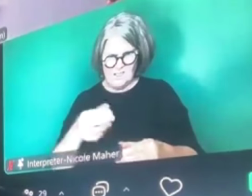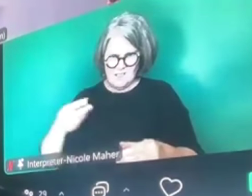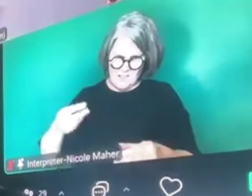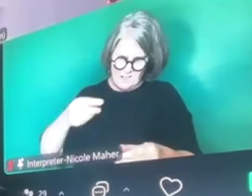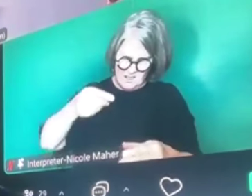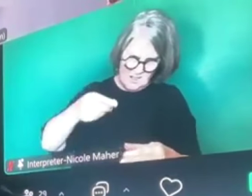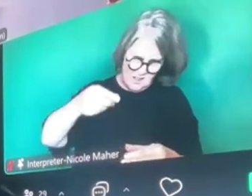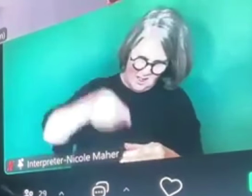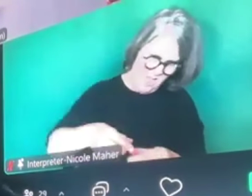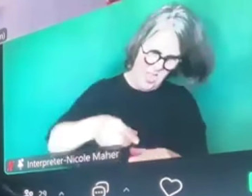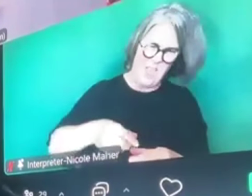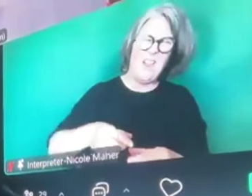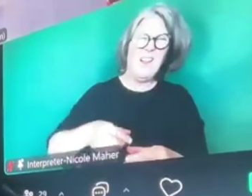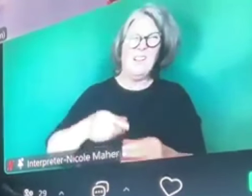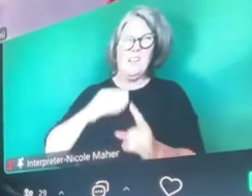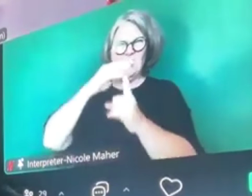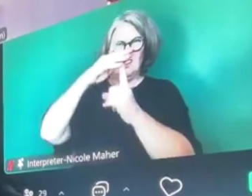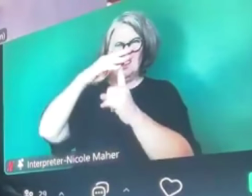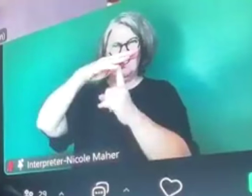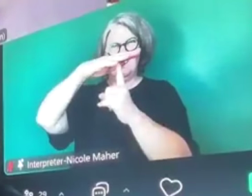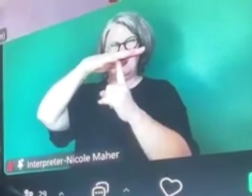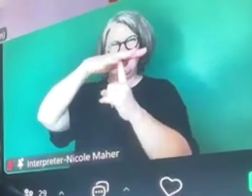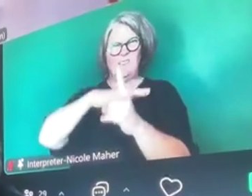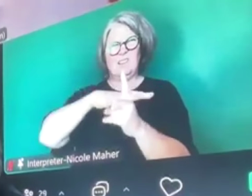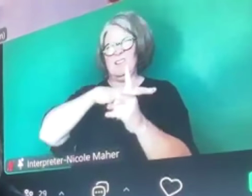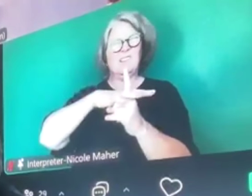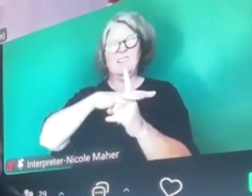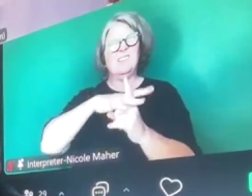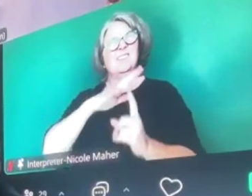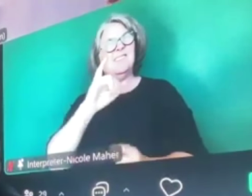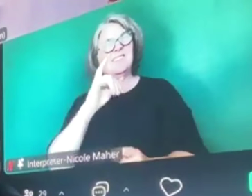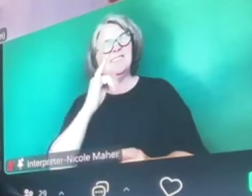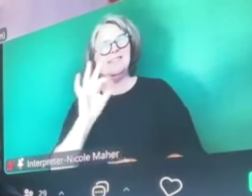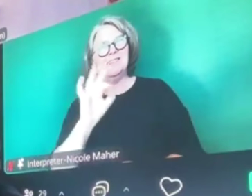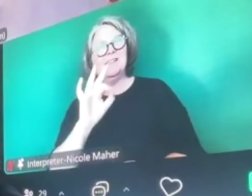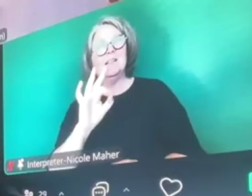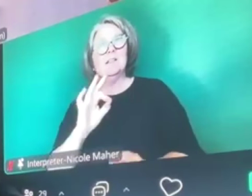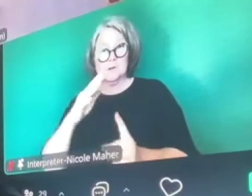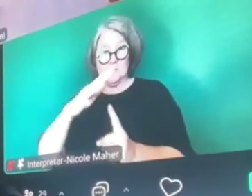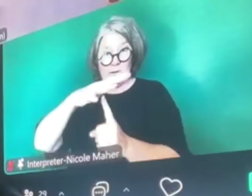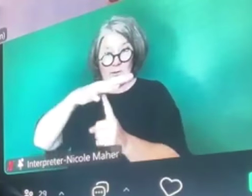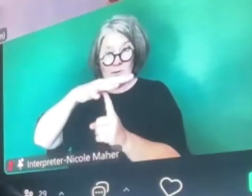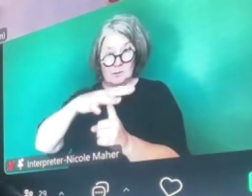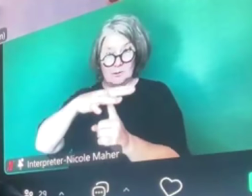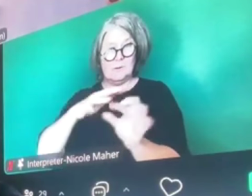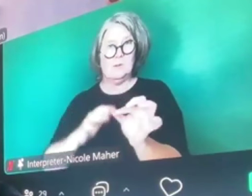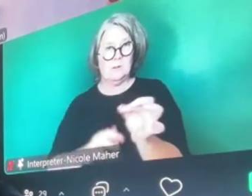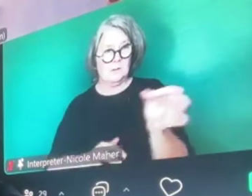the block. Okay. So put the fan on first. Then we grab the 2 wires.